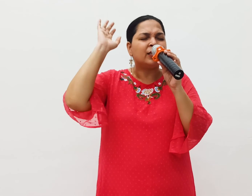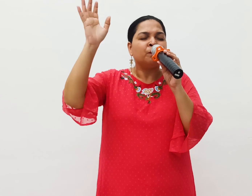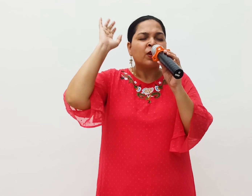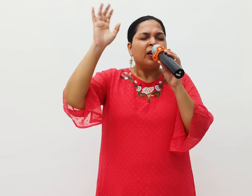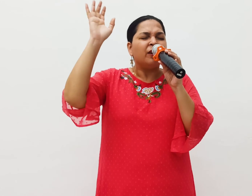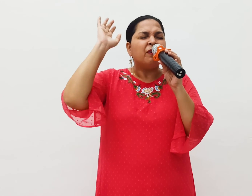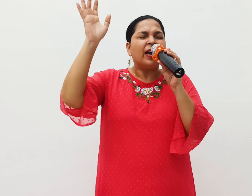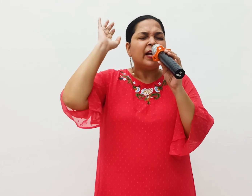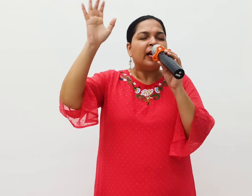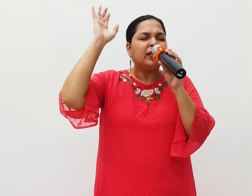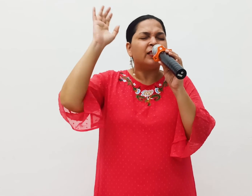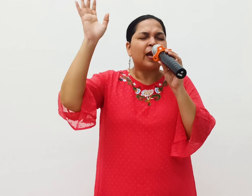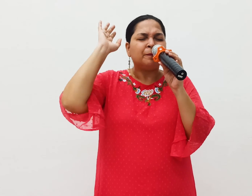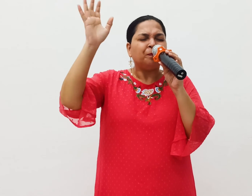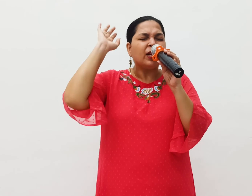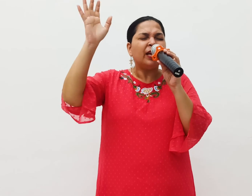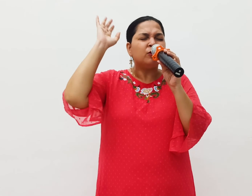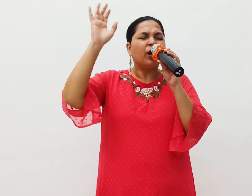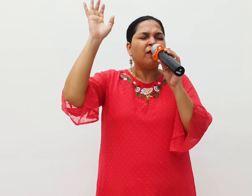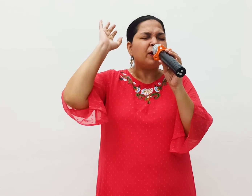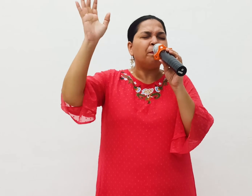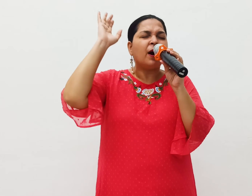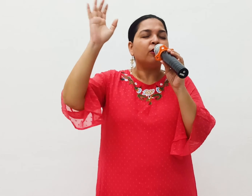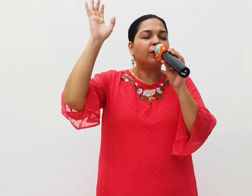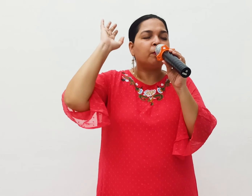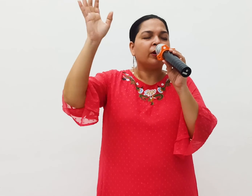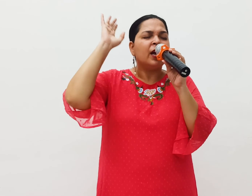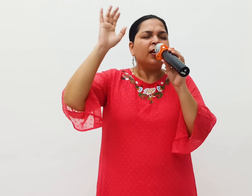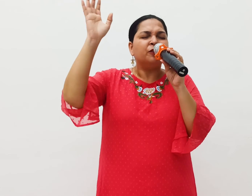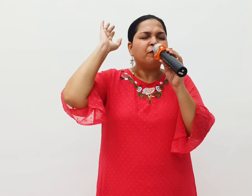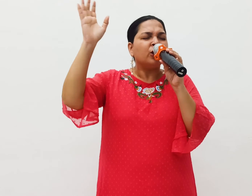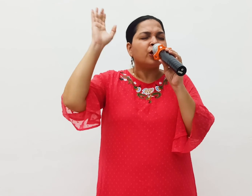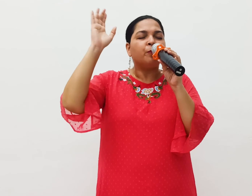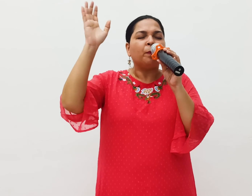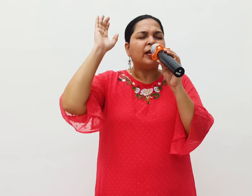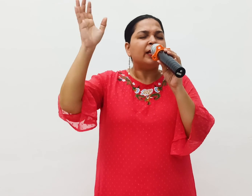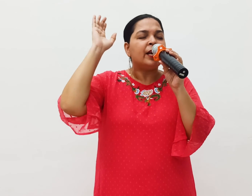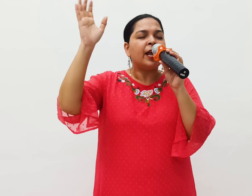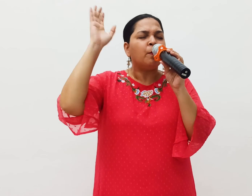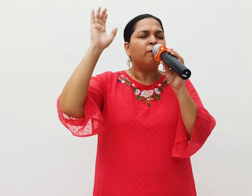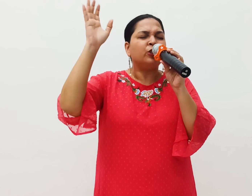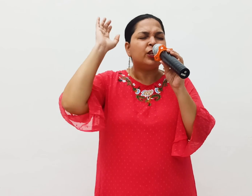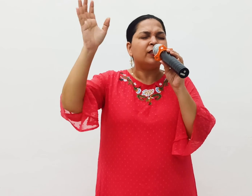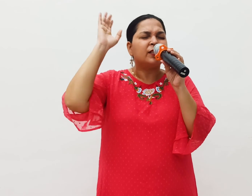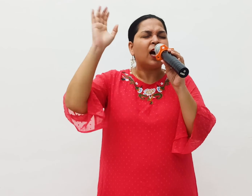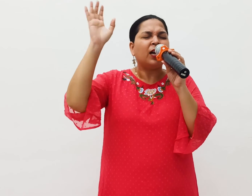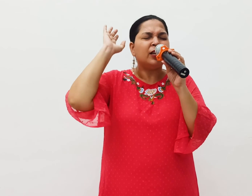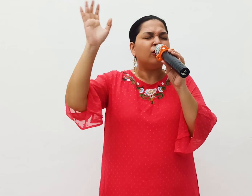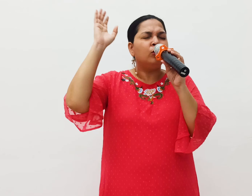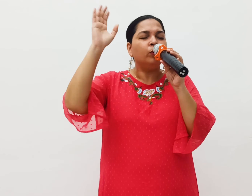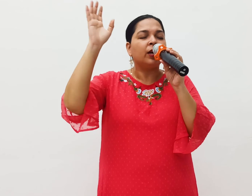yes, yes, divine health is there. Yes, so every part of their body is functioning properly in the name of